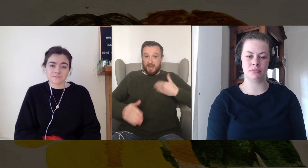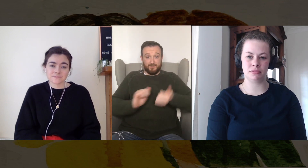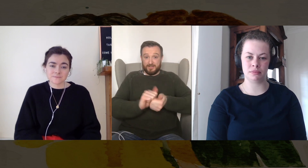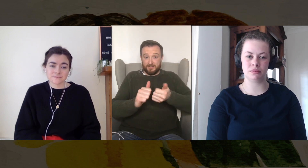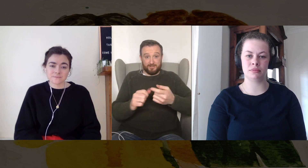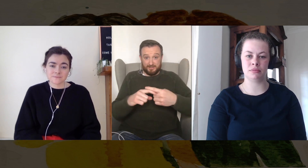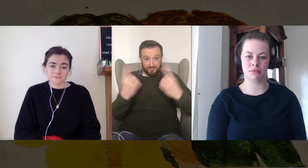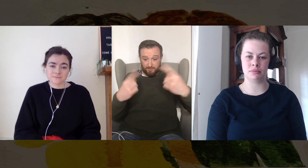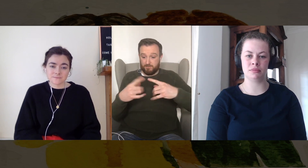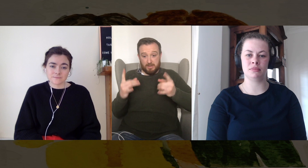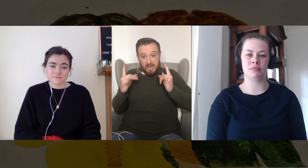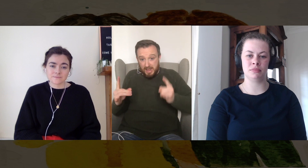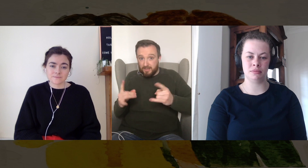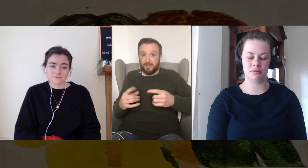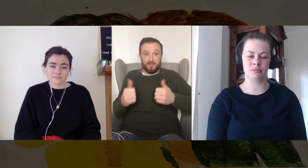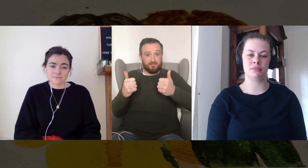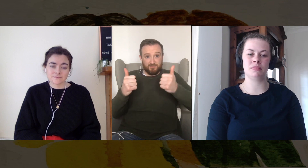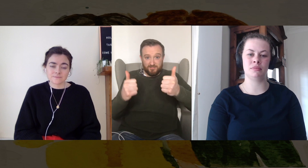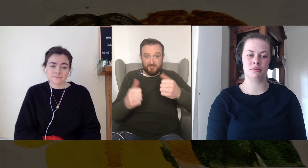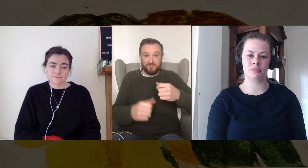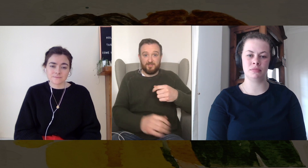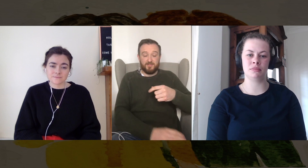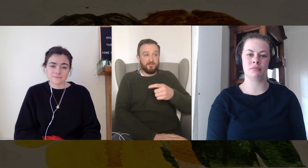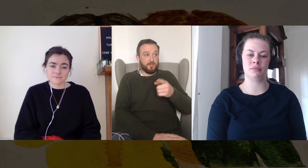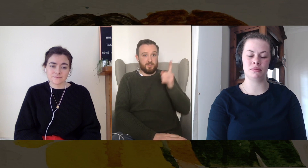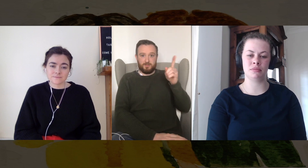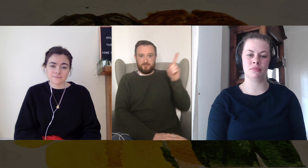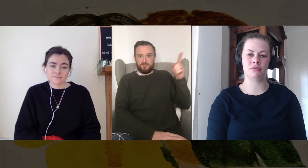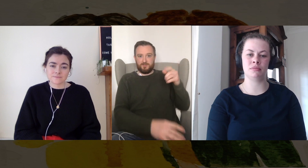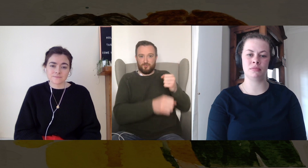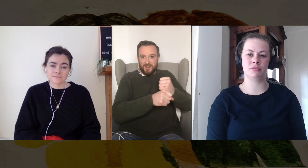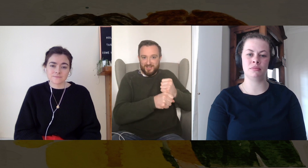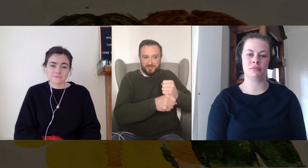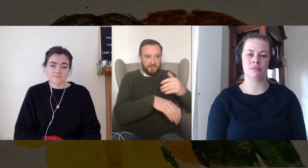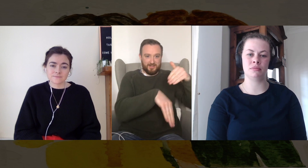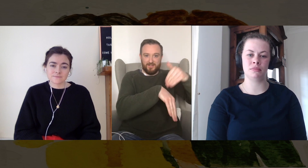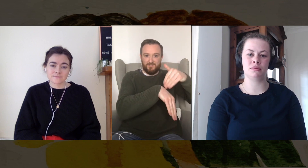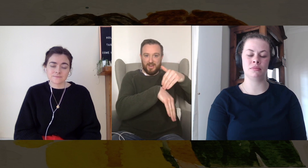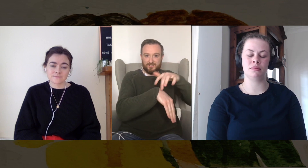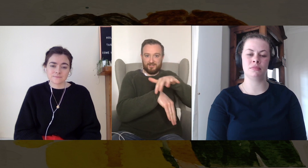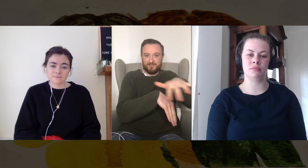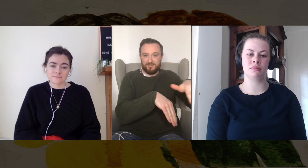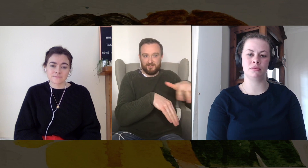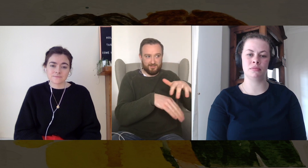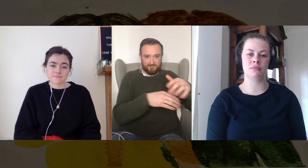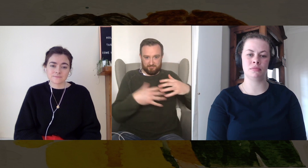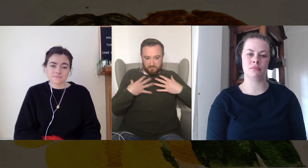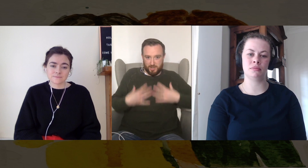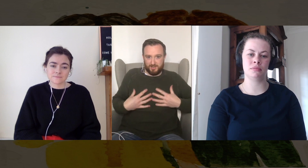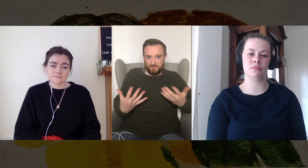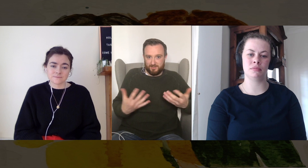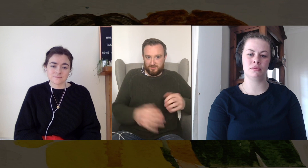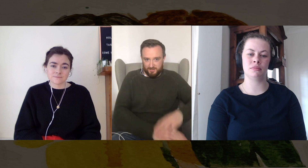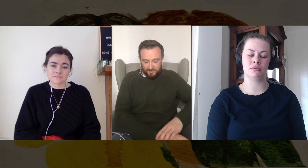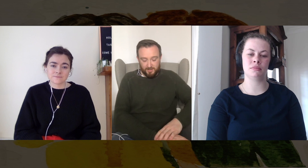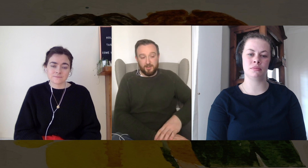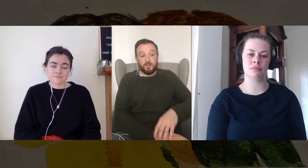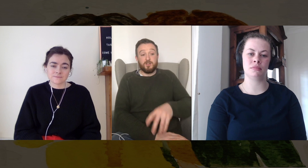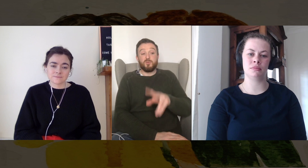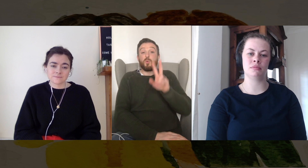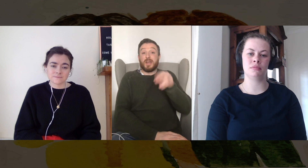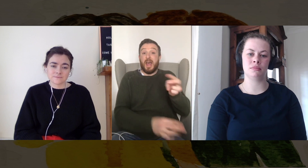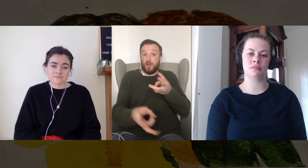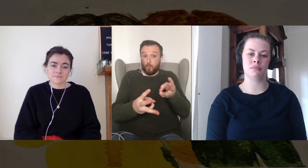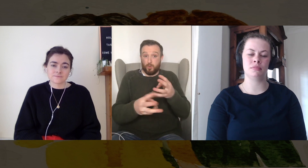coffee, tea, etc. Because of the environment he's gone into. And he wasn't that person when he was here. But